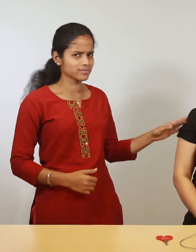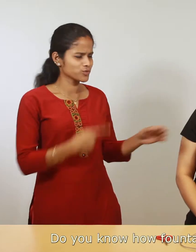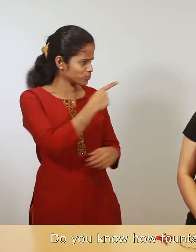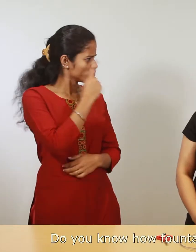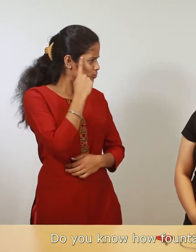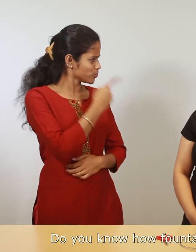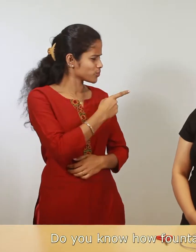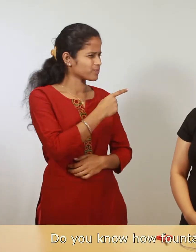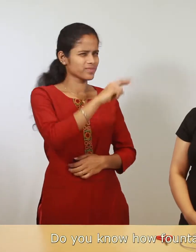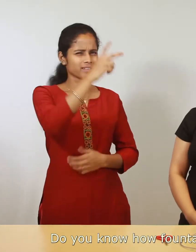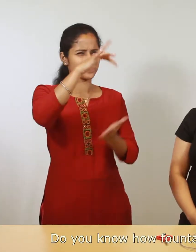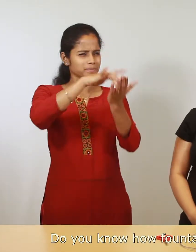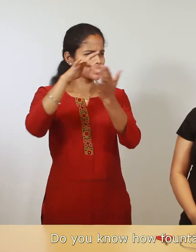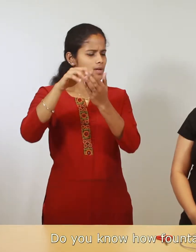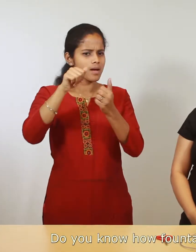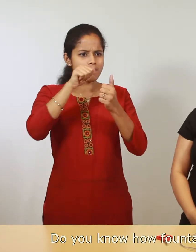Hello, do you know how fountains work?